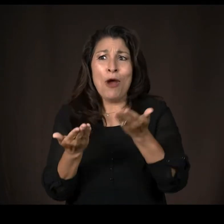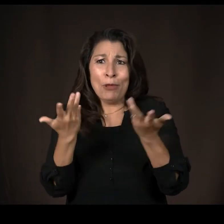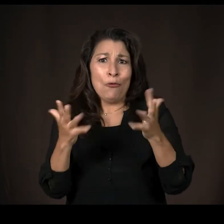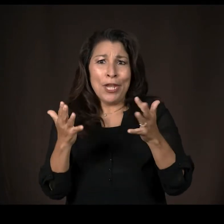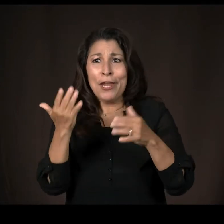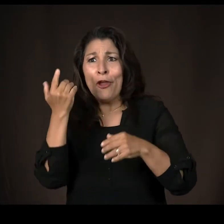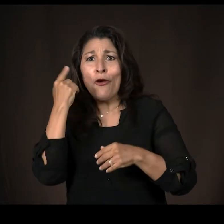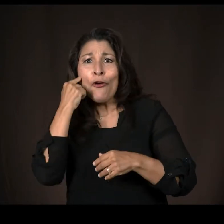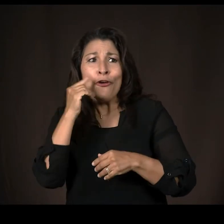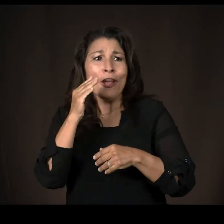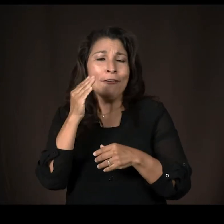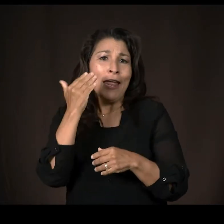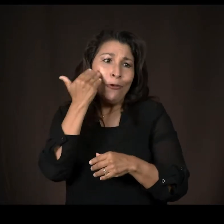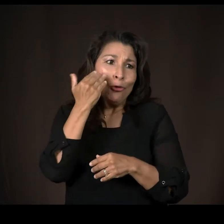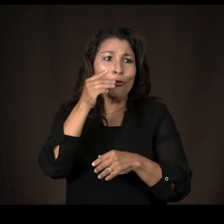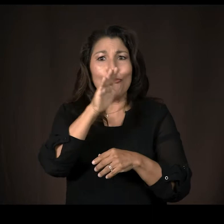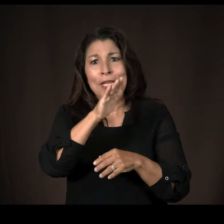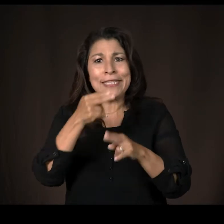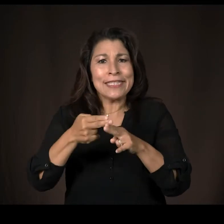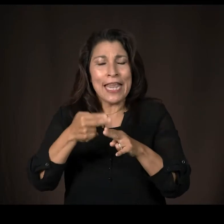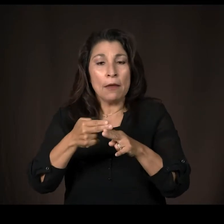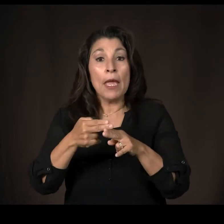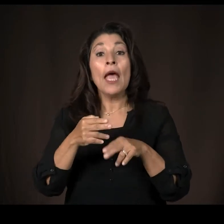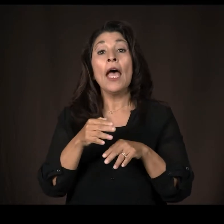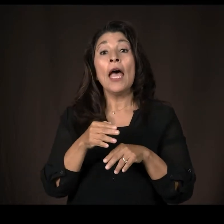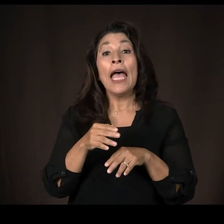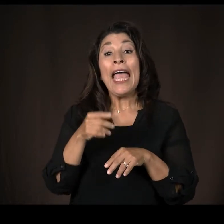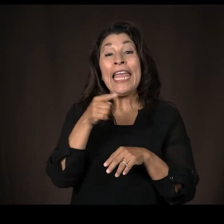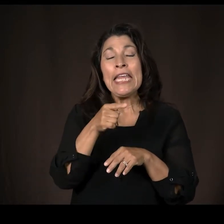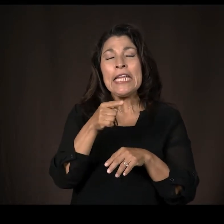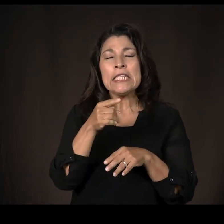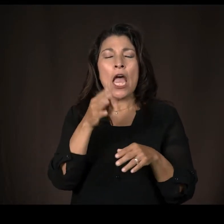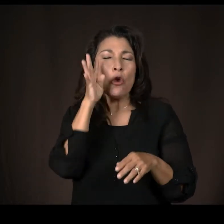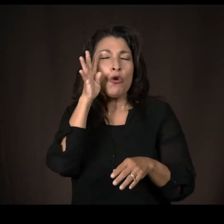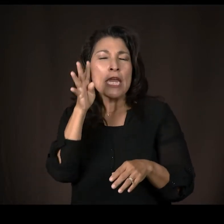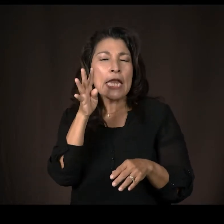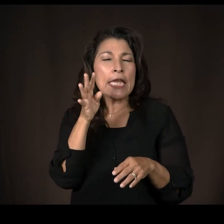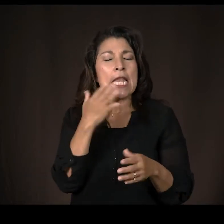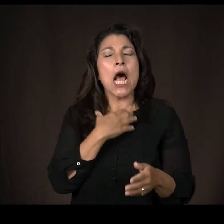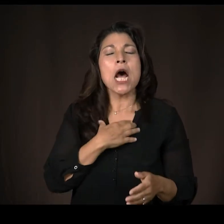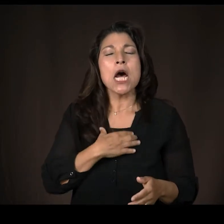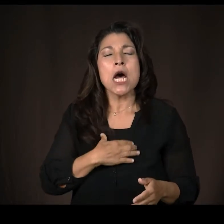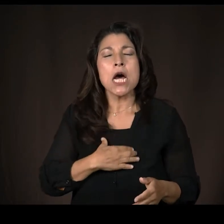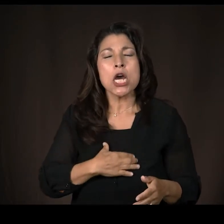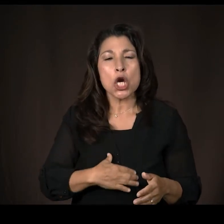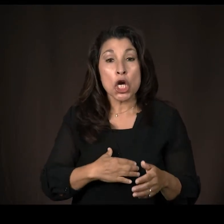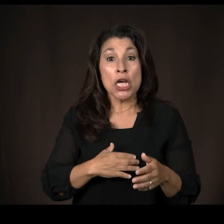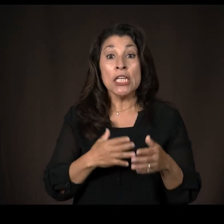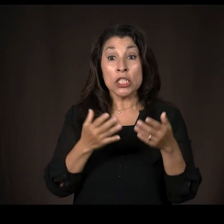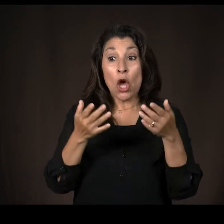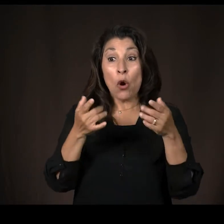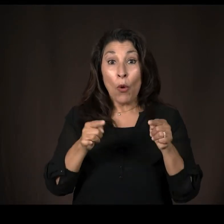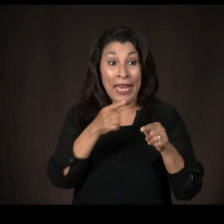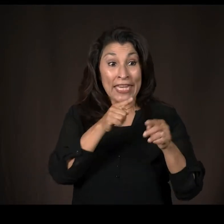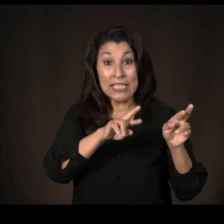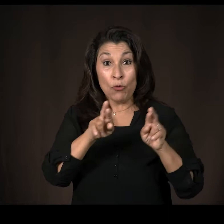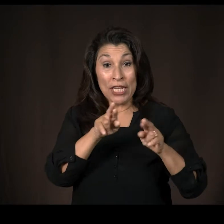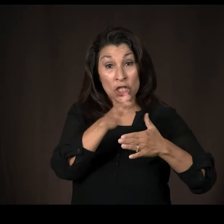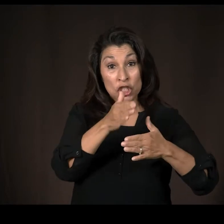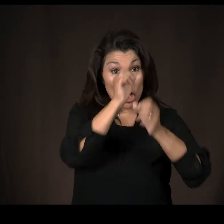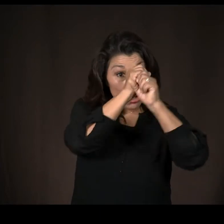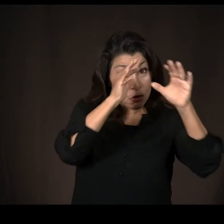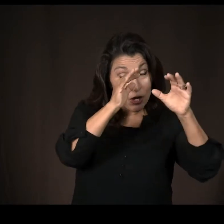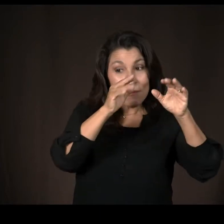the silence and delay to his advantage. He's creating a hunger so people will listen when he actually shares the